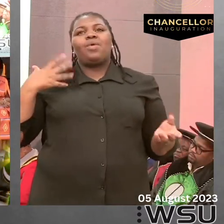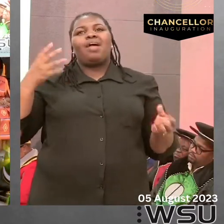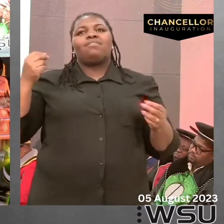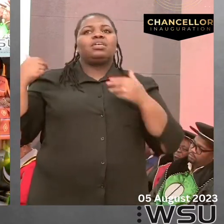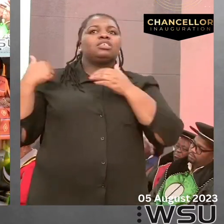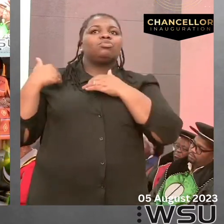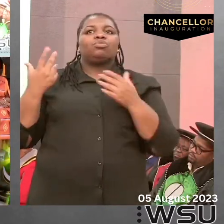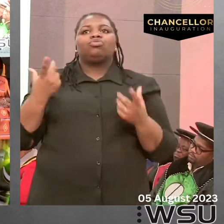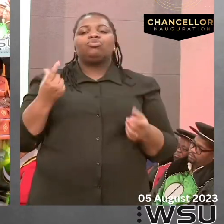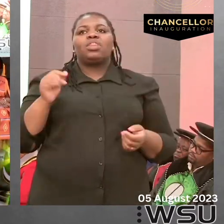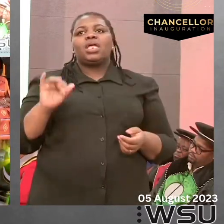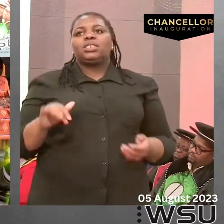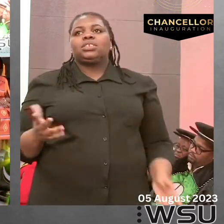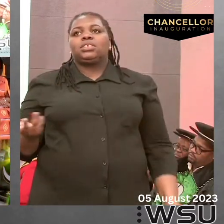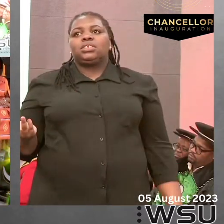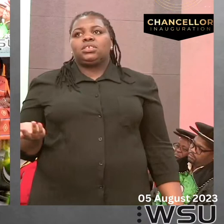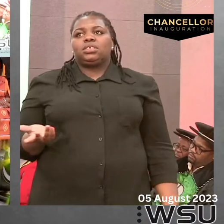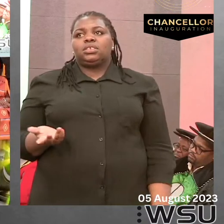do that,